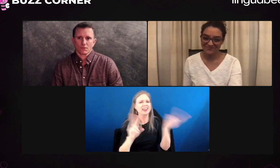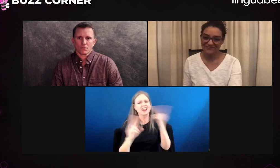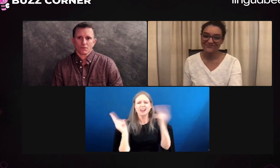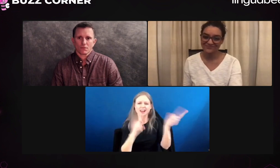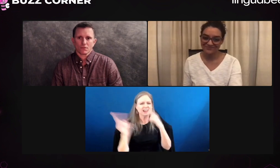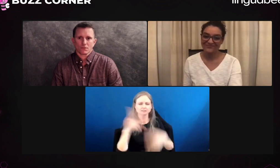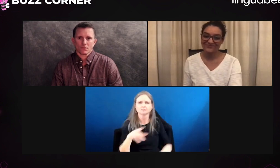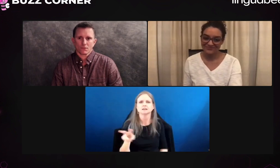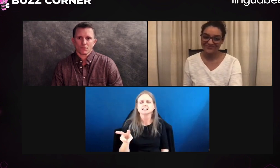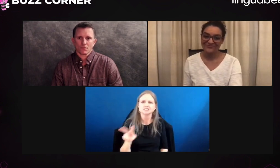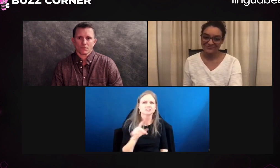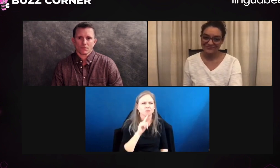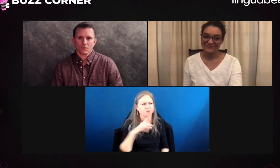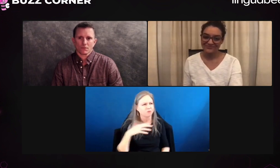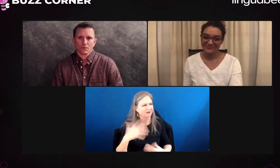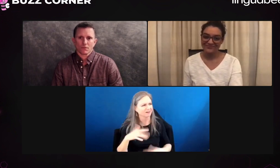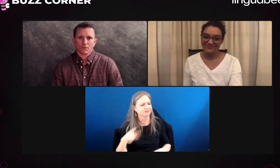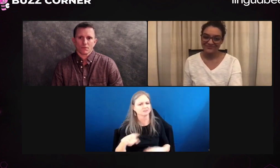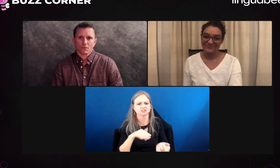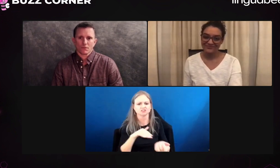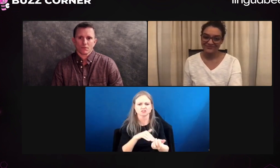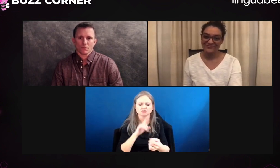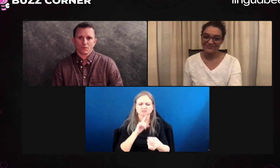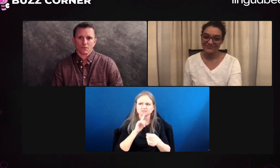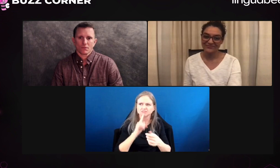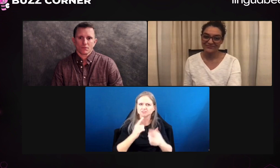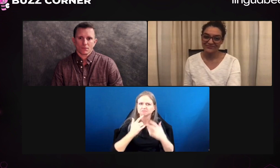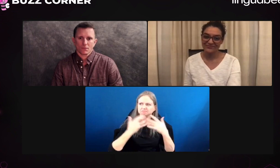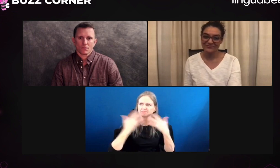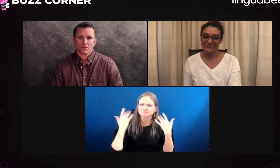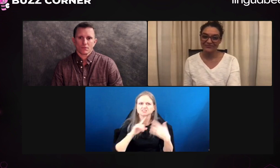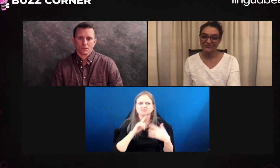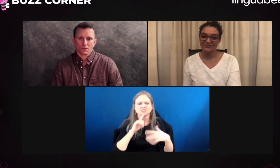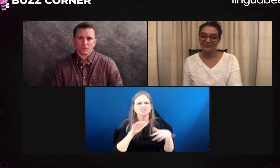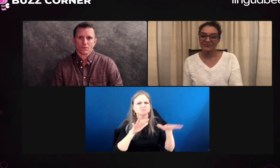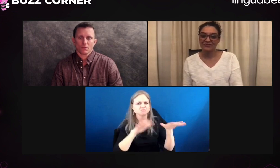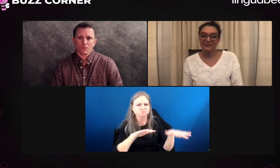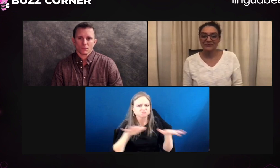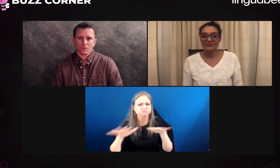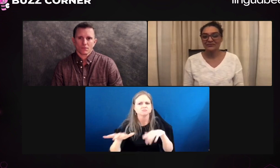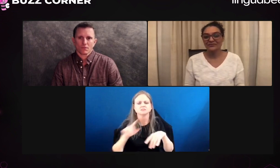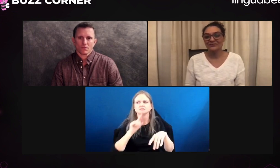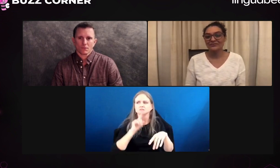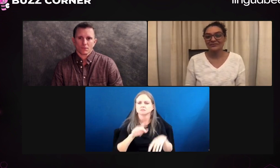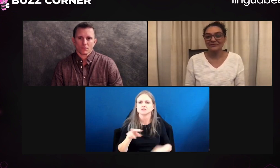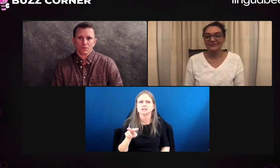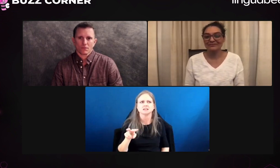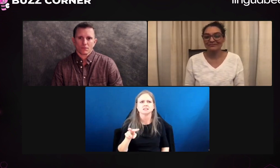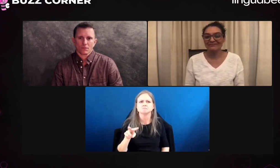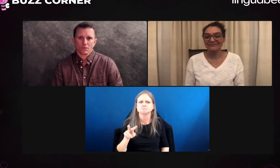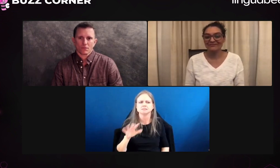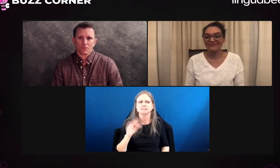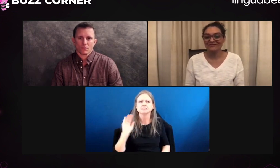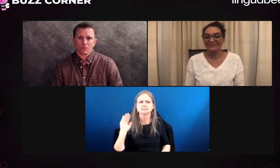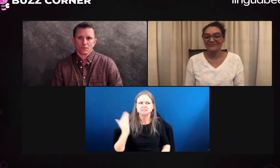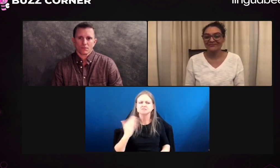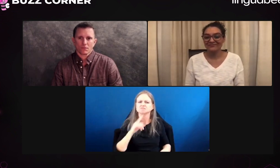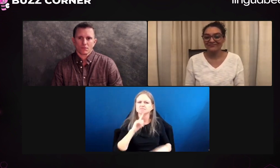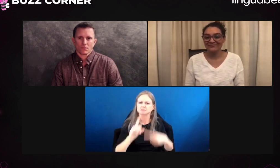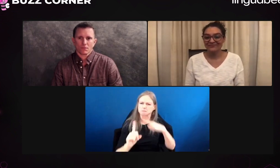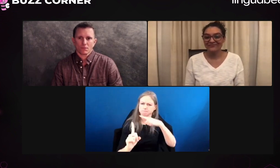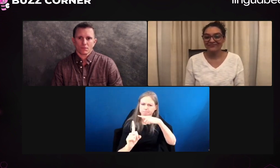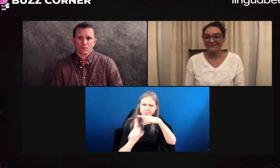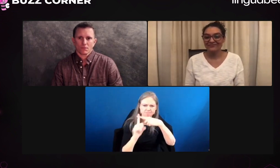in the hallway and they were having friendly banter. And it just indicating that this doctor was really